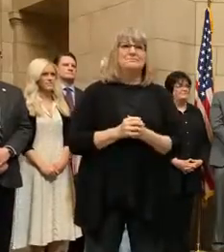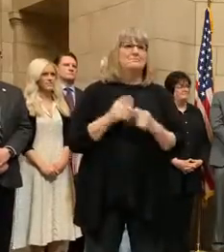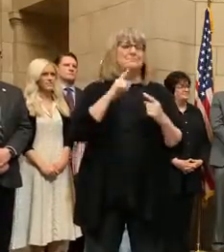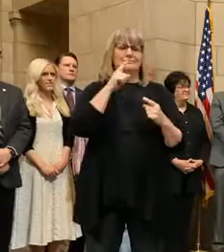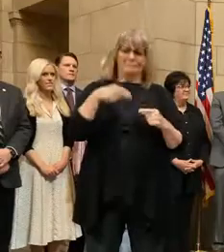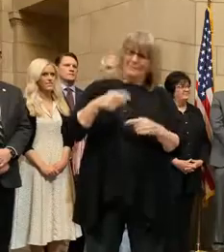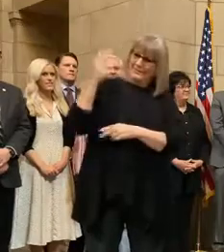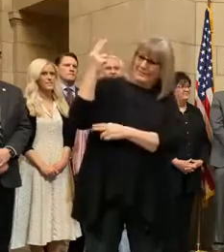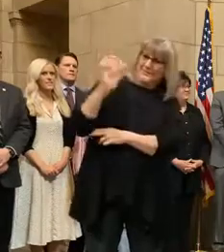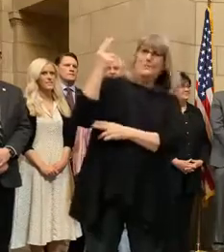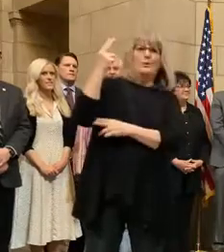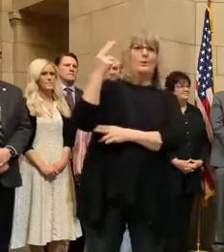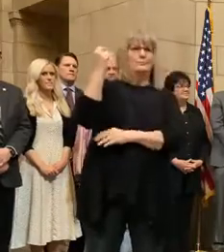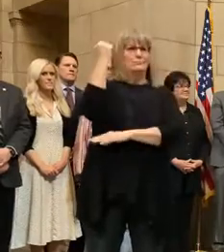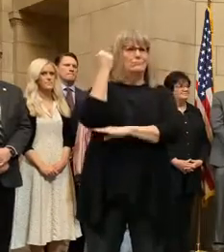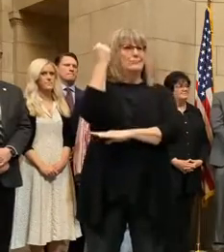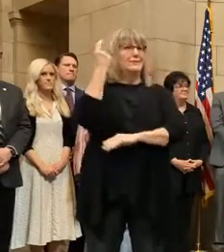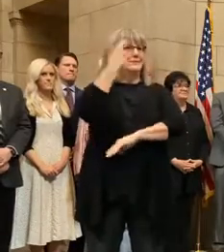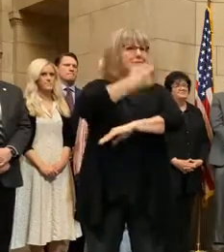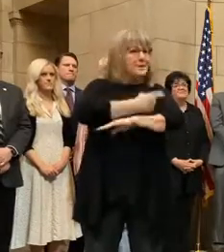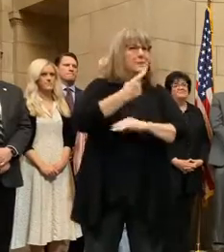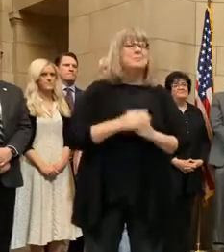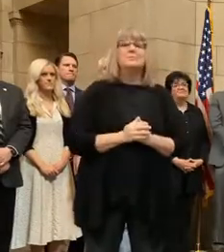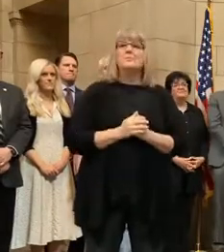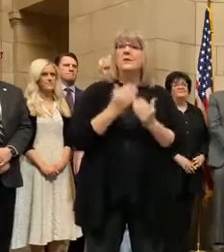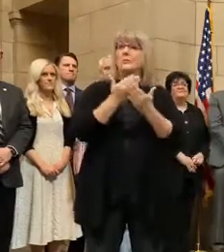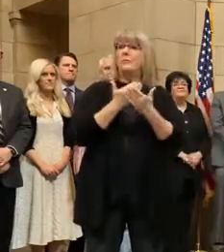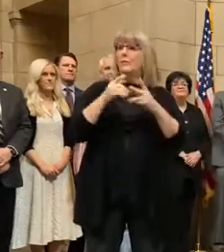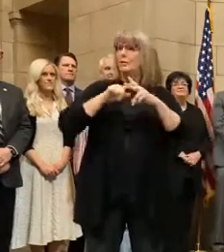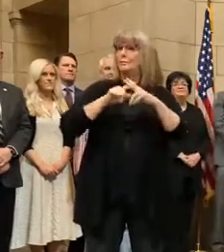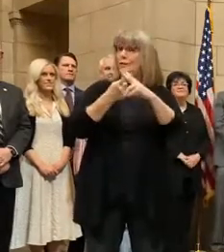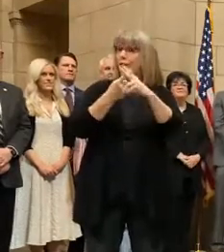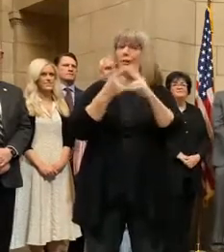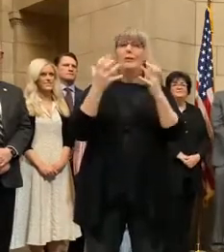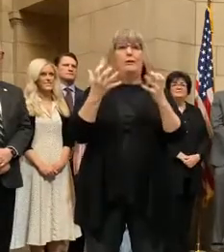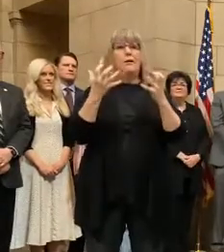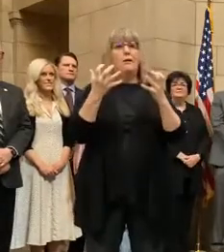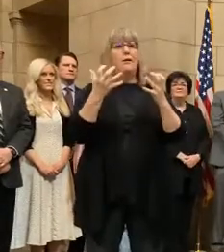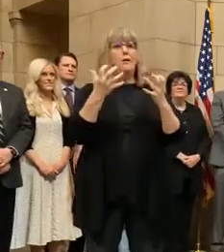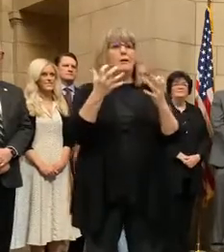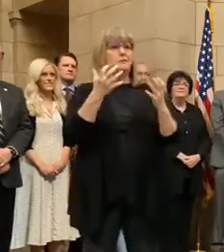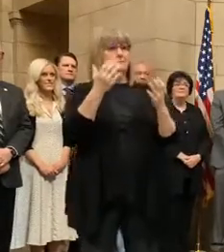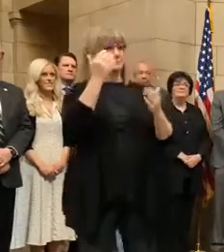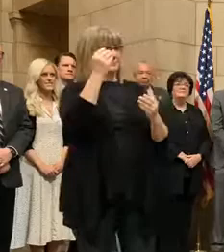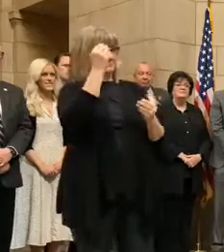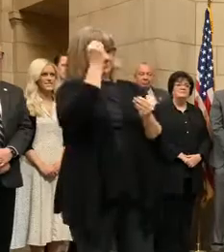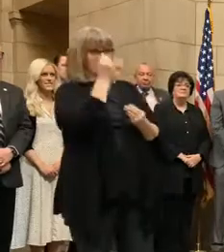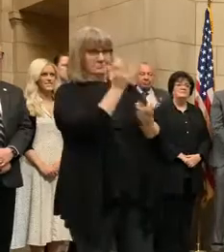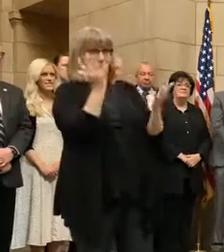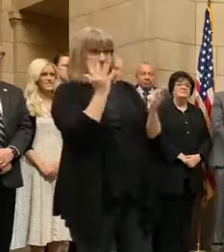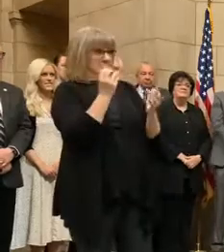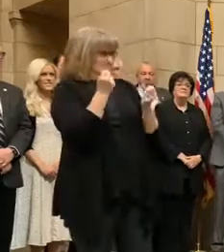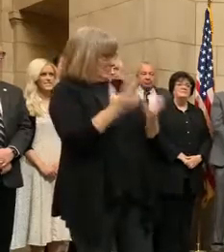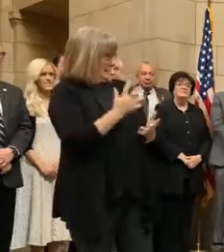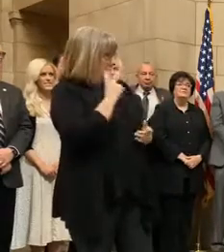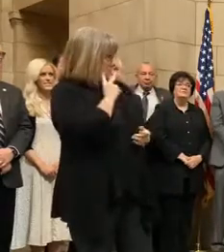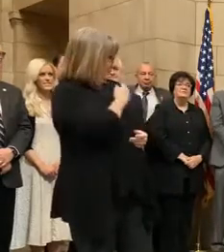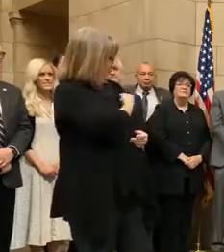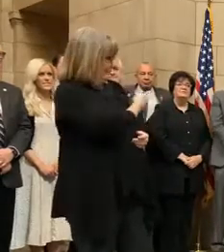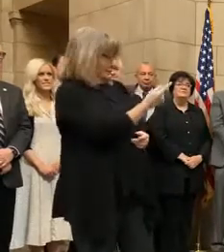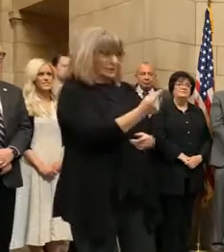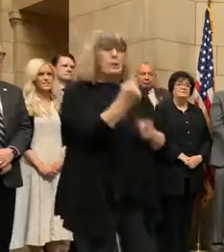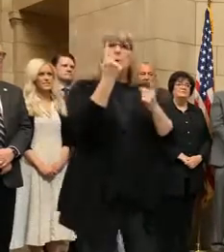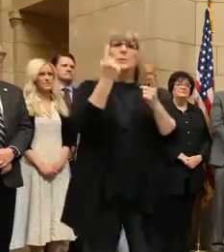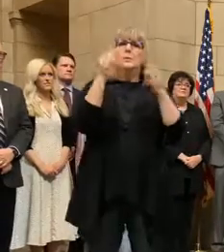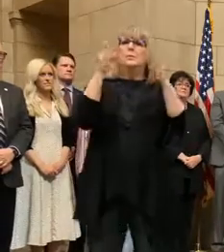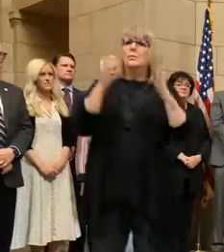this historic day. Before we get started, I want to acknowledge that while we've got many people here today, there is one